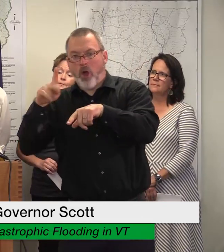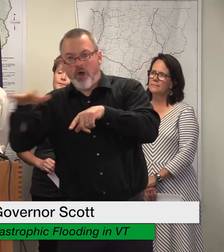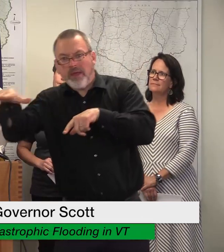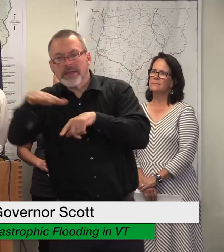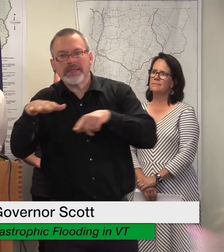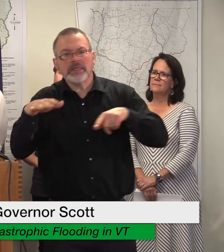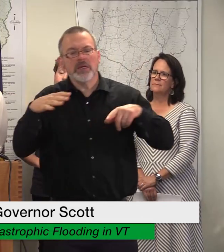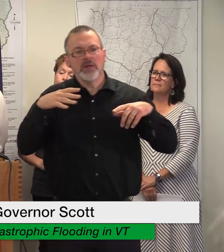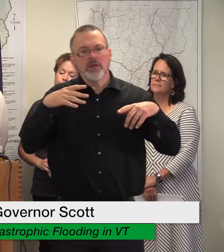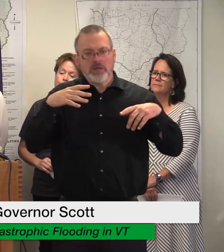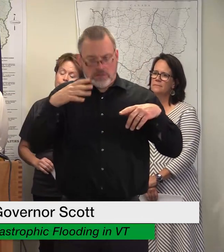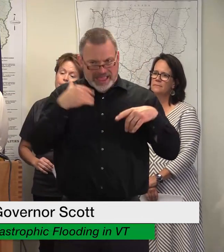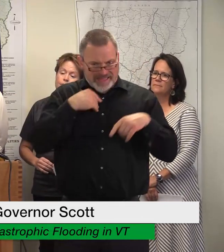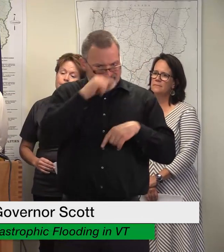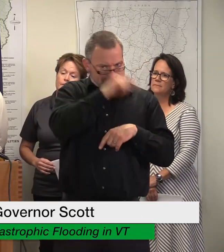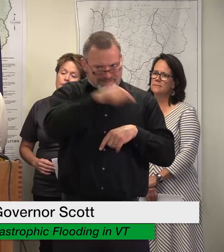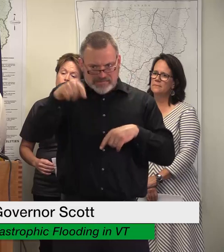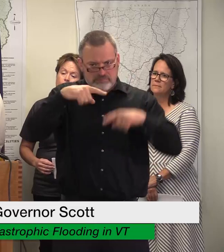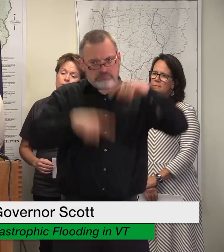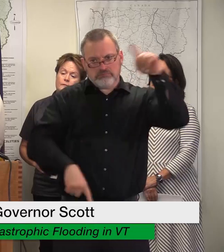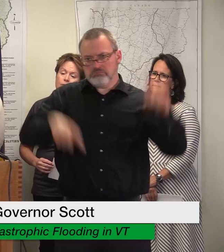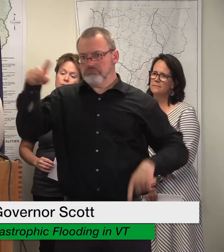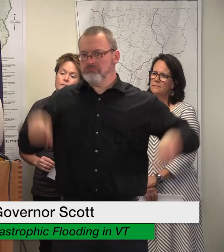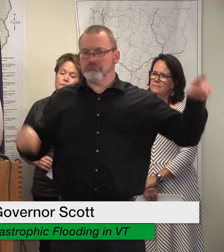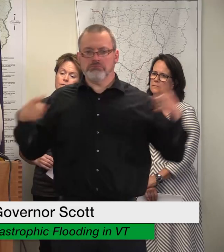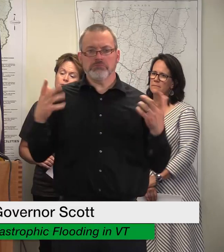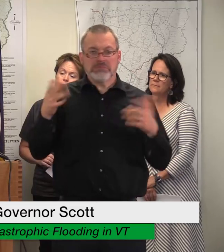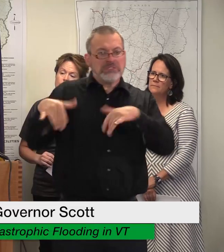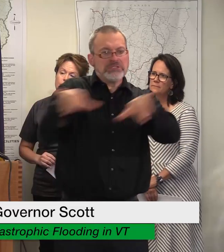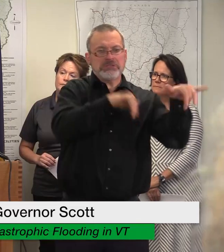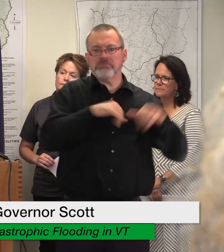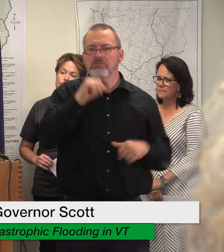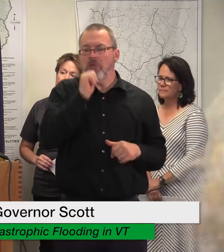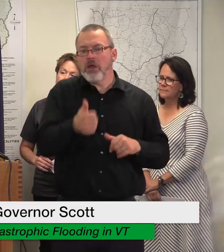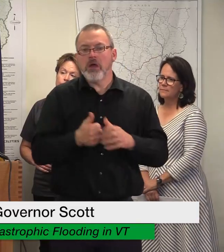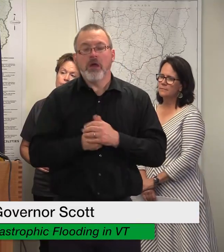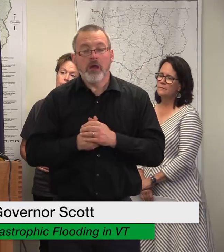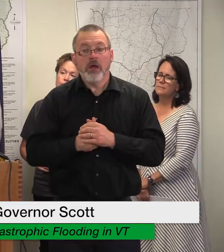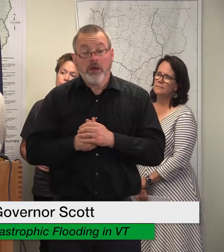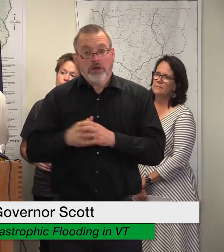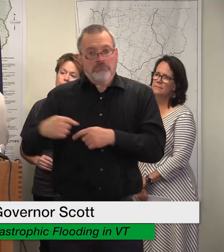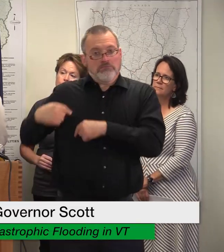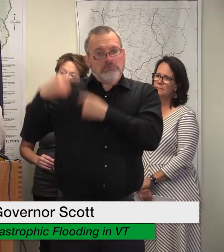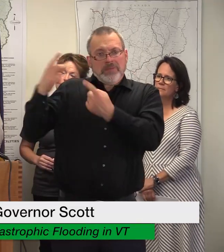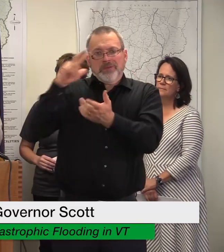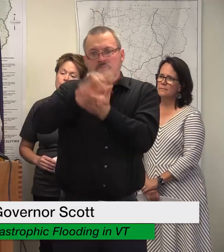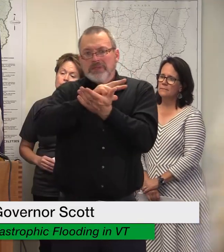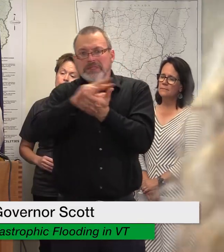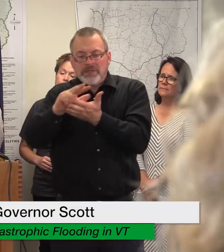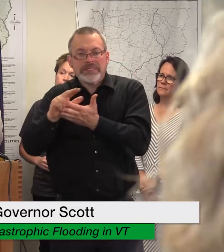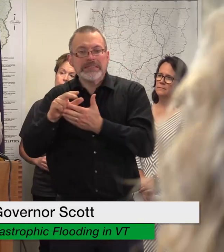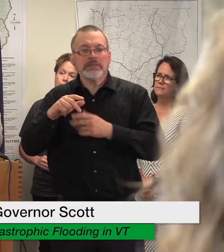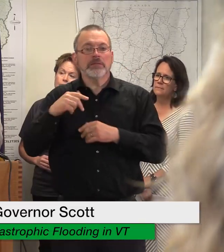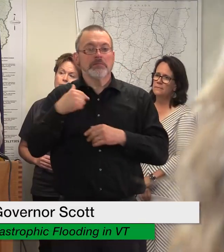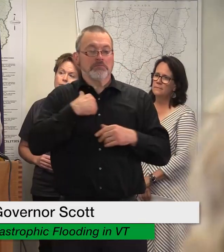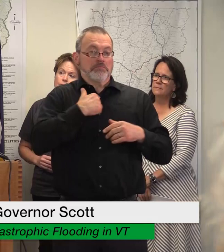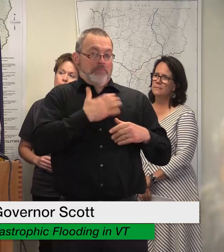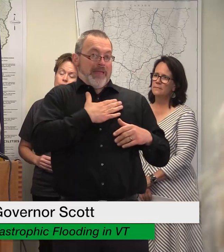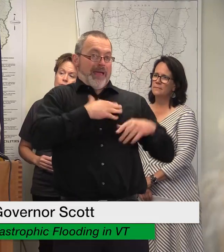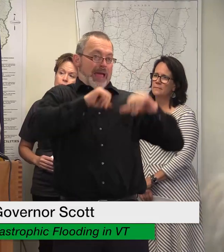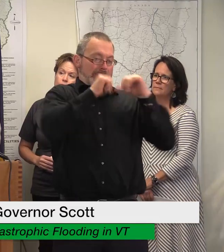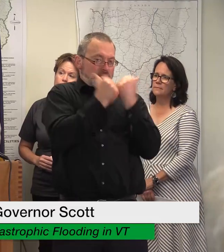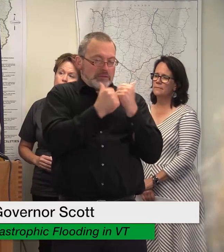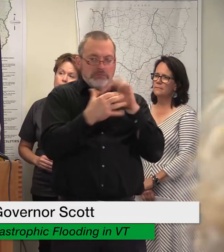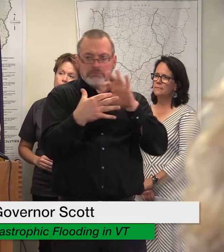many questions. Over the last few weeks, we at DHCD and Division of Fire Safety, along with municipalities, have